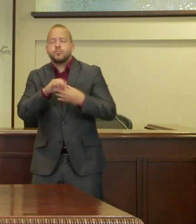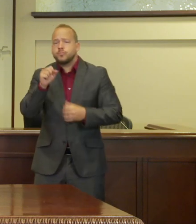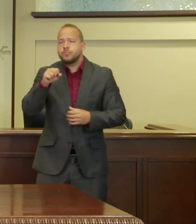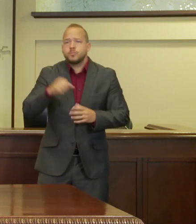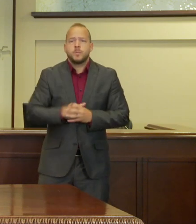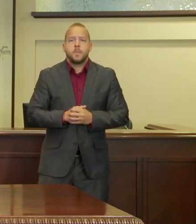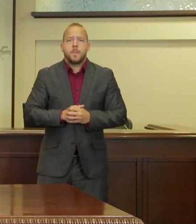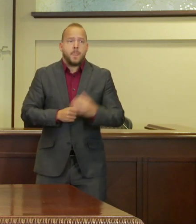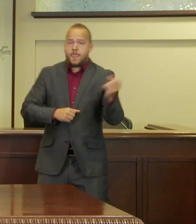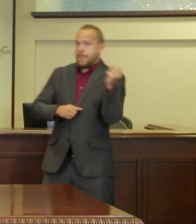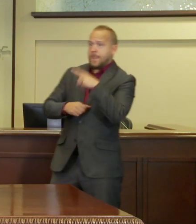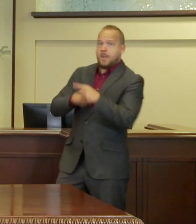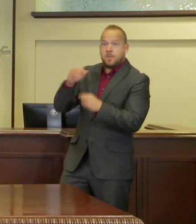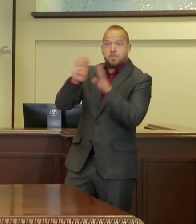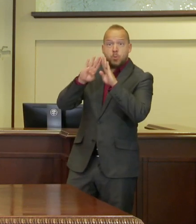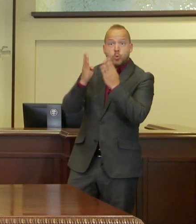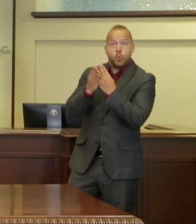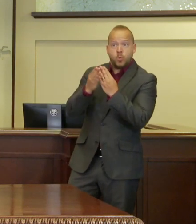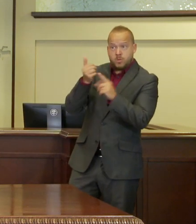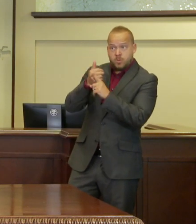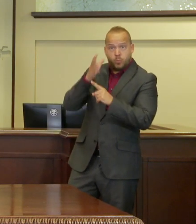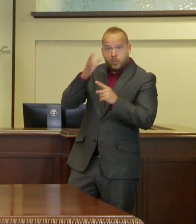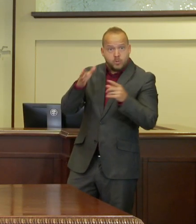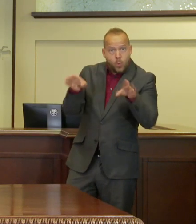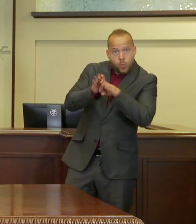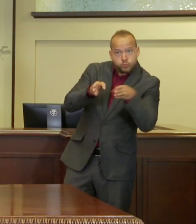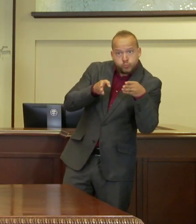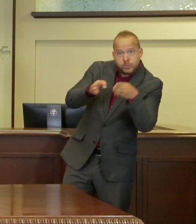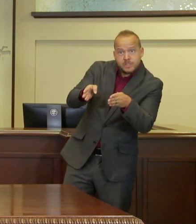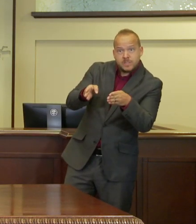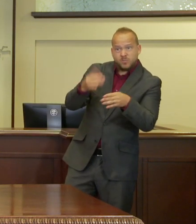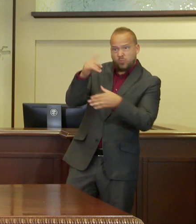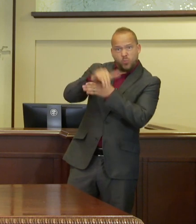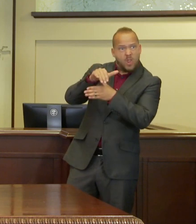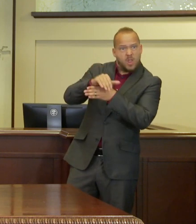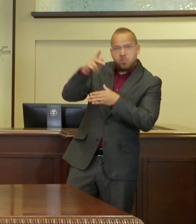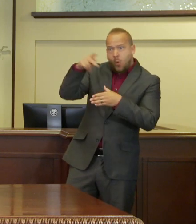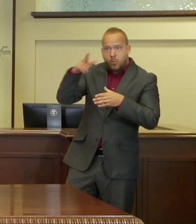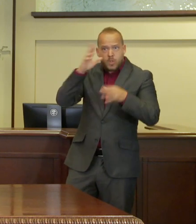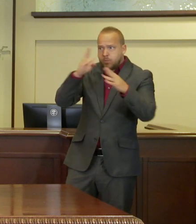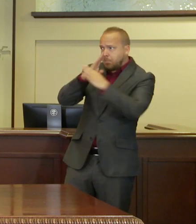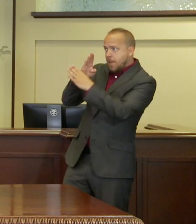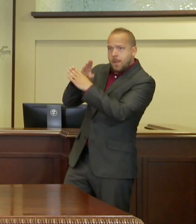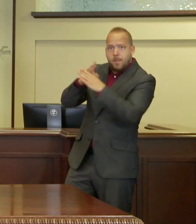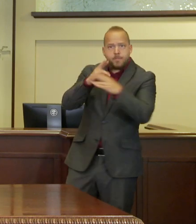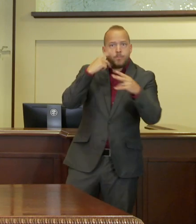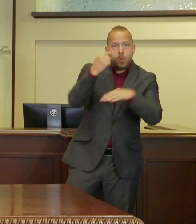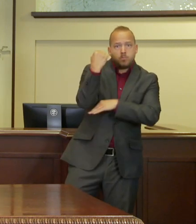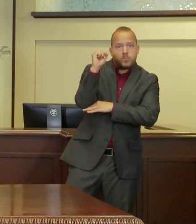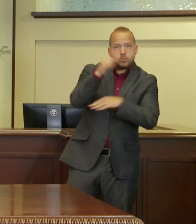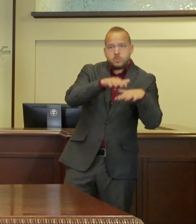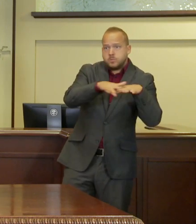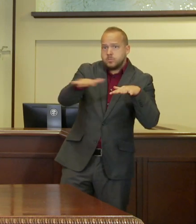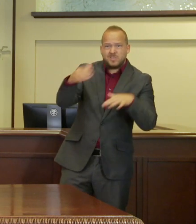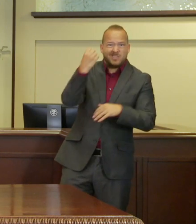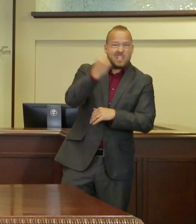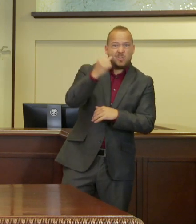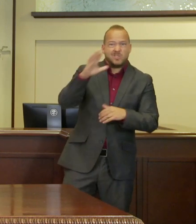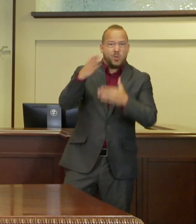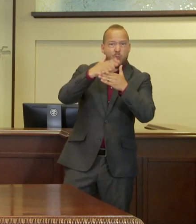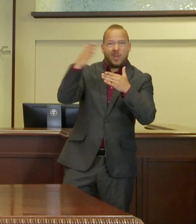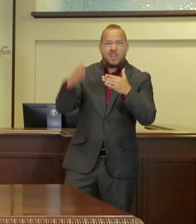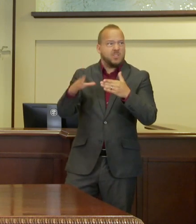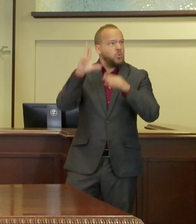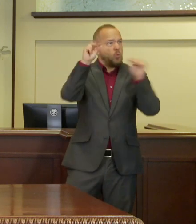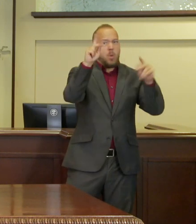to close down roads and routes into downtown Portland tonight and during the weekend to prevent people from driving their vehicles into the zones where protesters